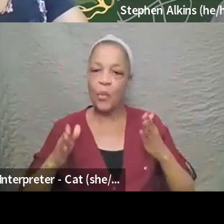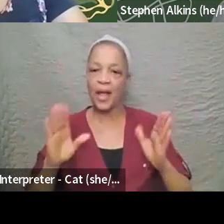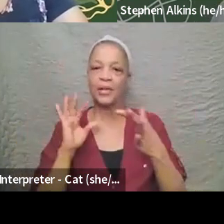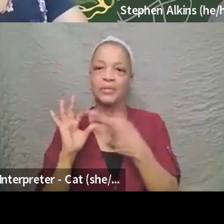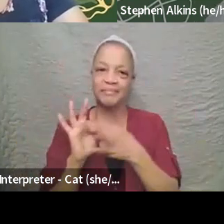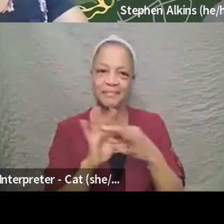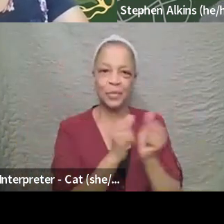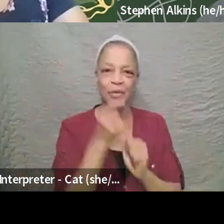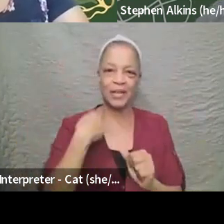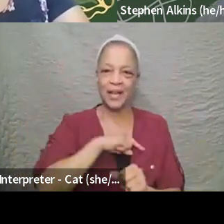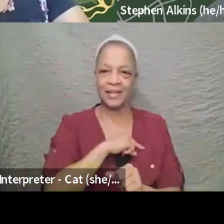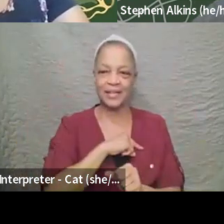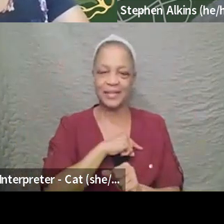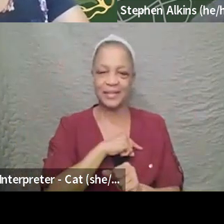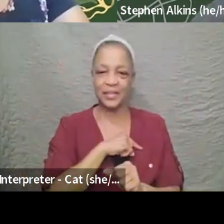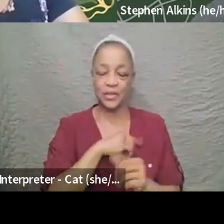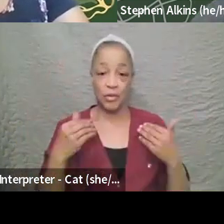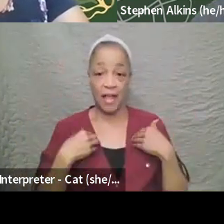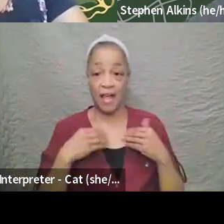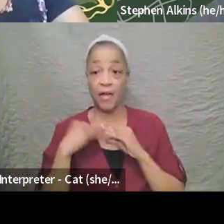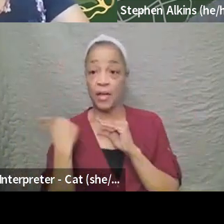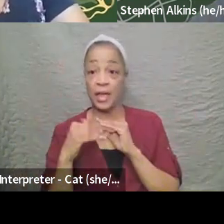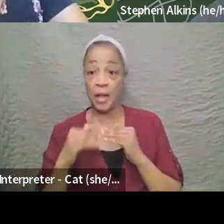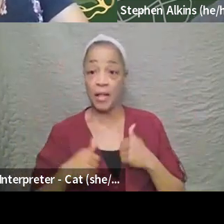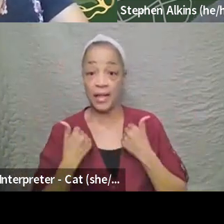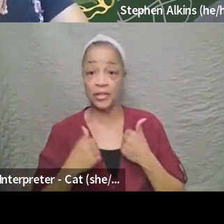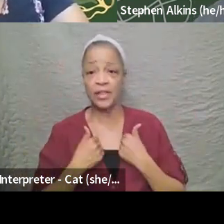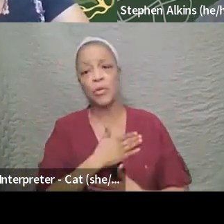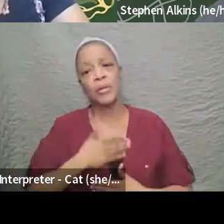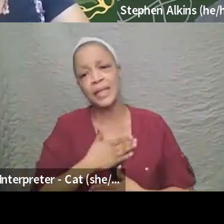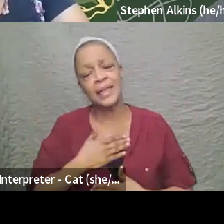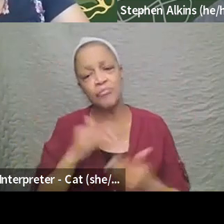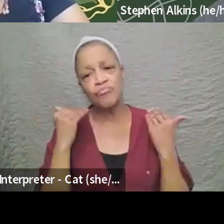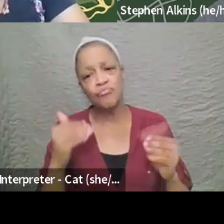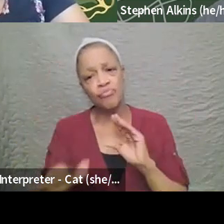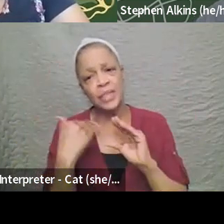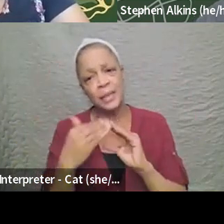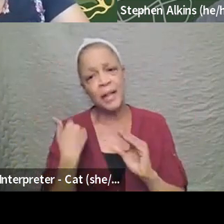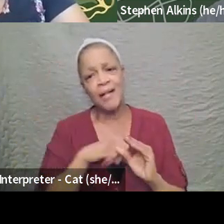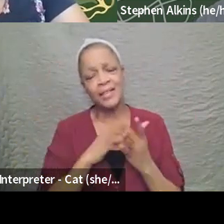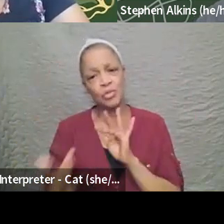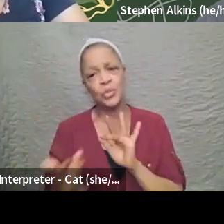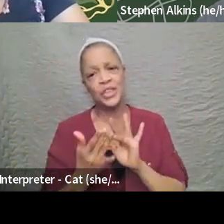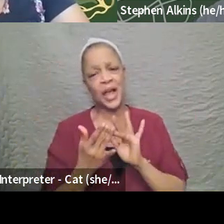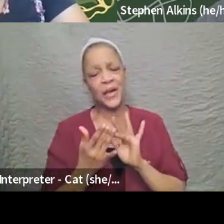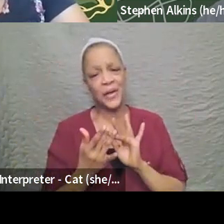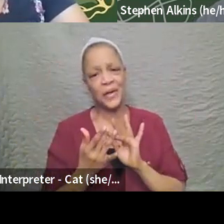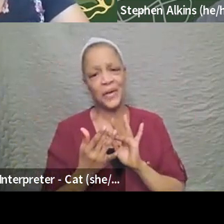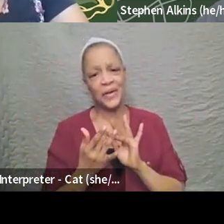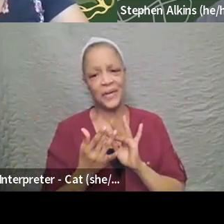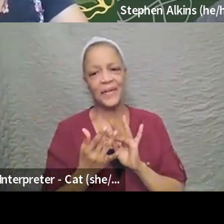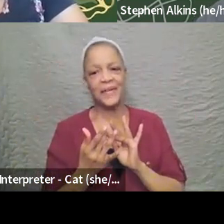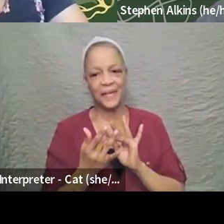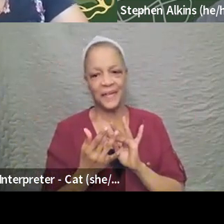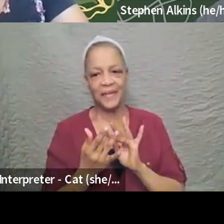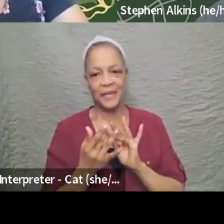us. And you also have our email address, so please don't hesitate to reach out via email to us